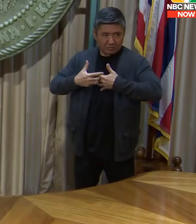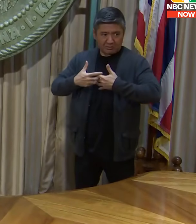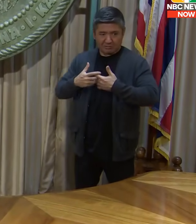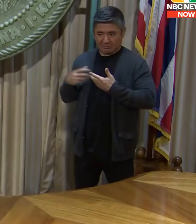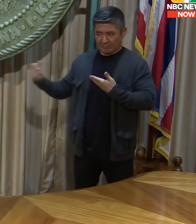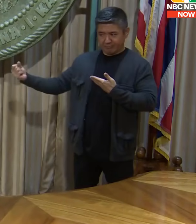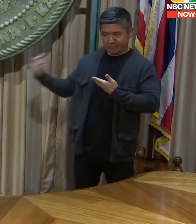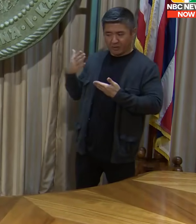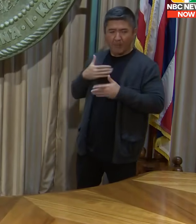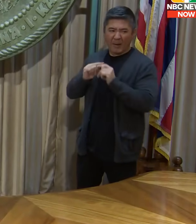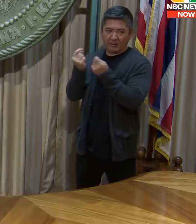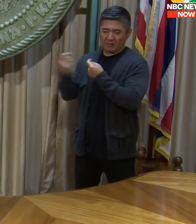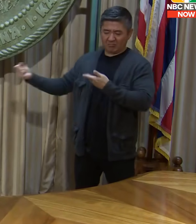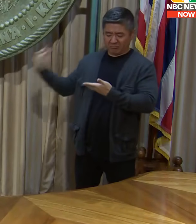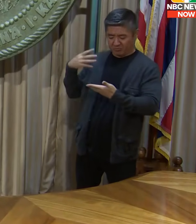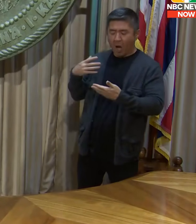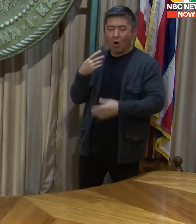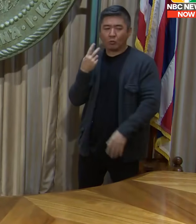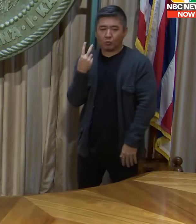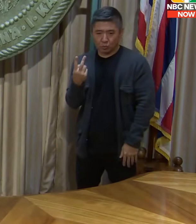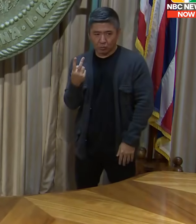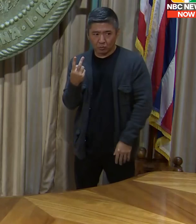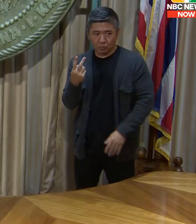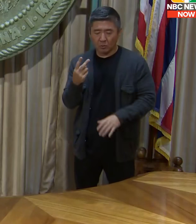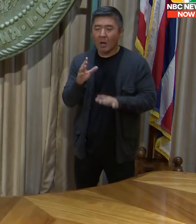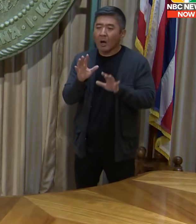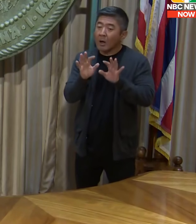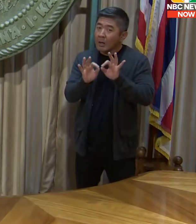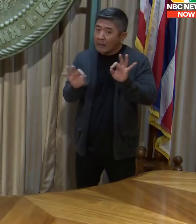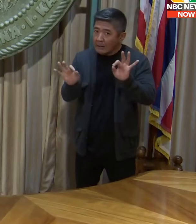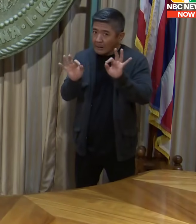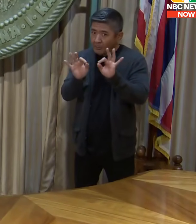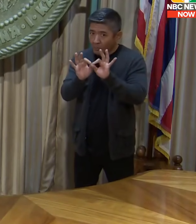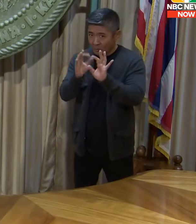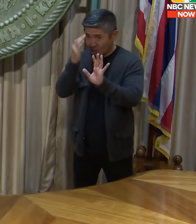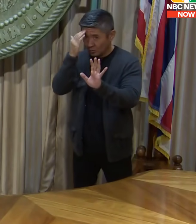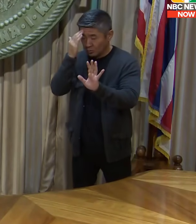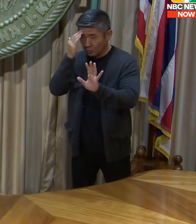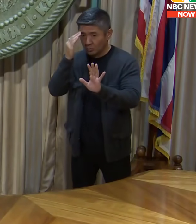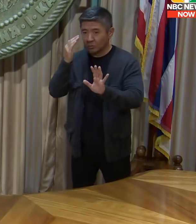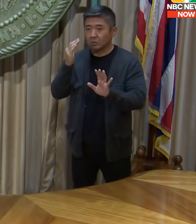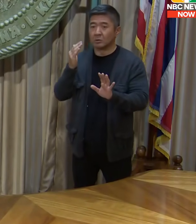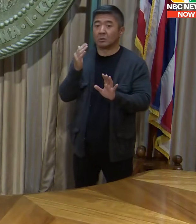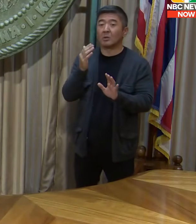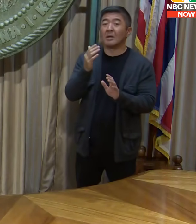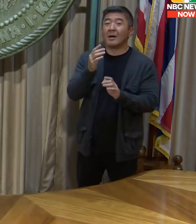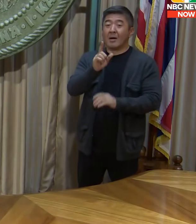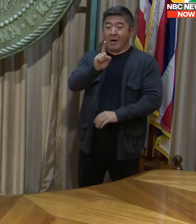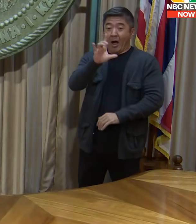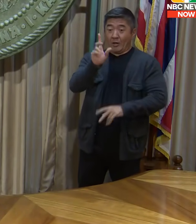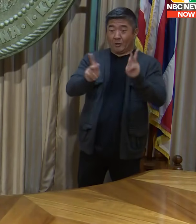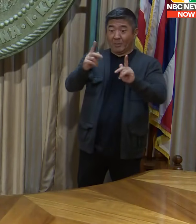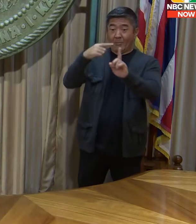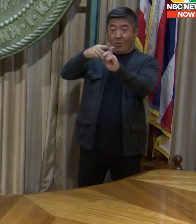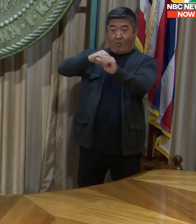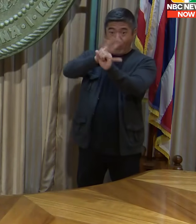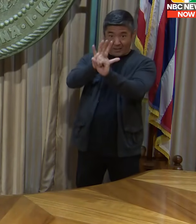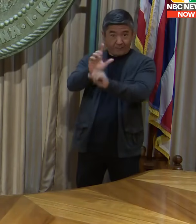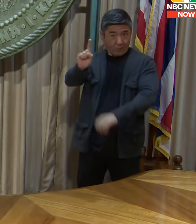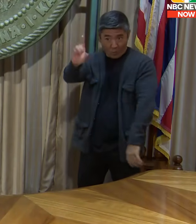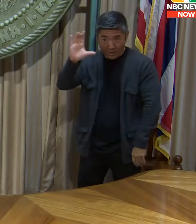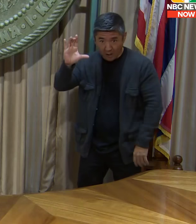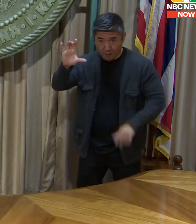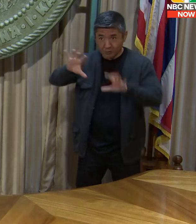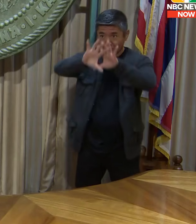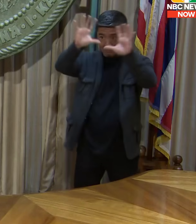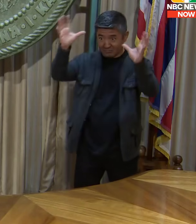the team. Important overall. For every about 100 individuals that test positive for COVID